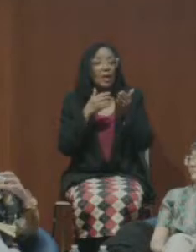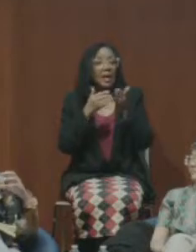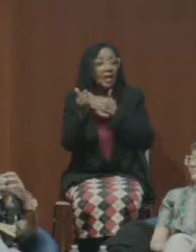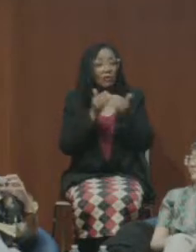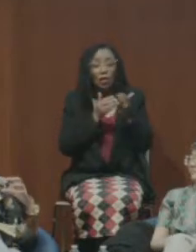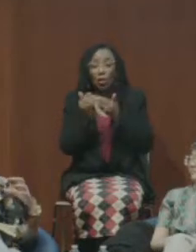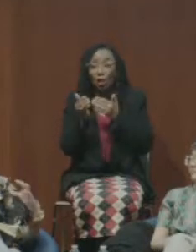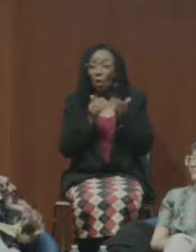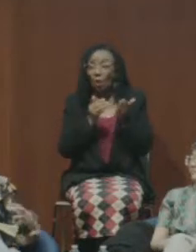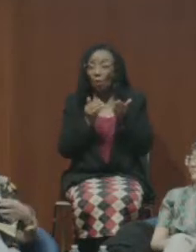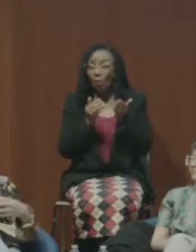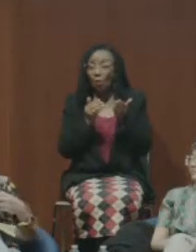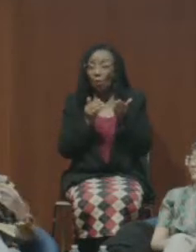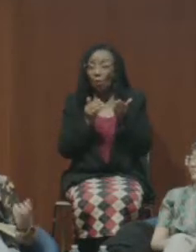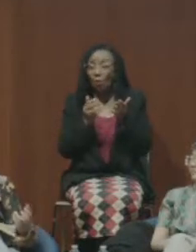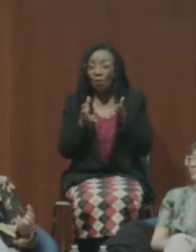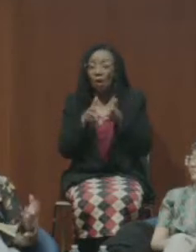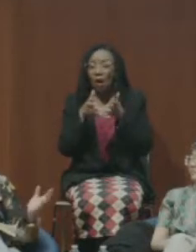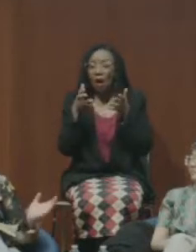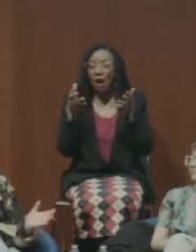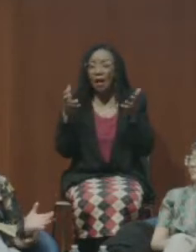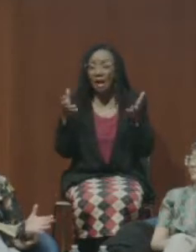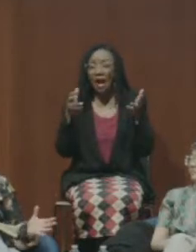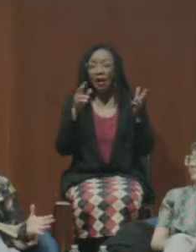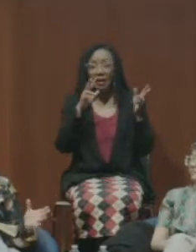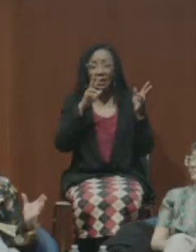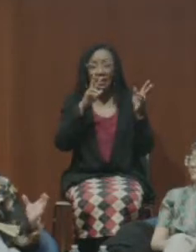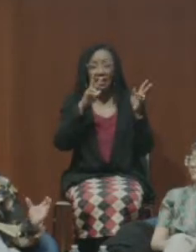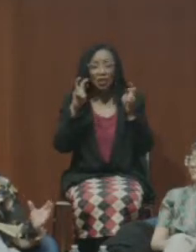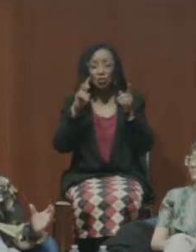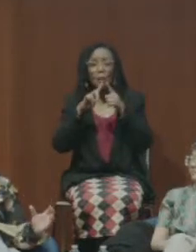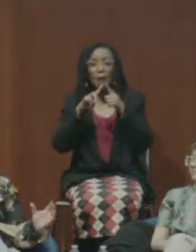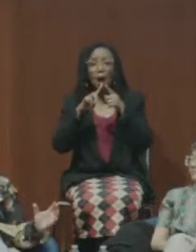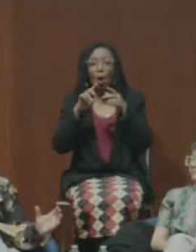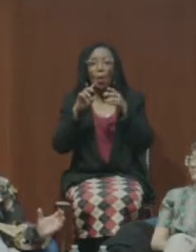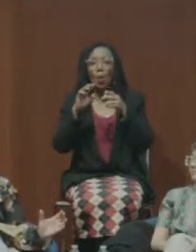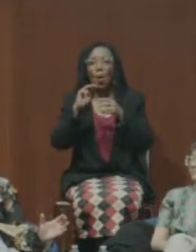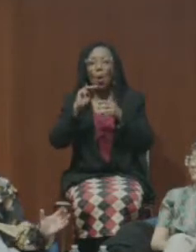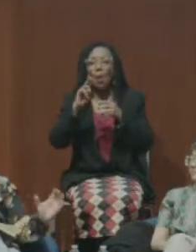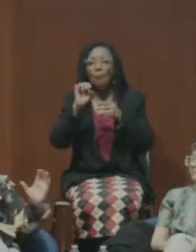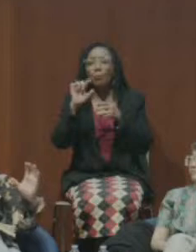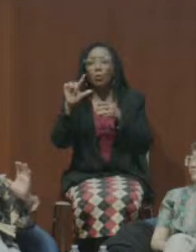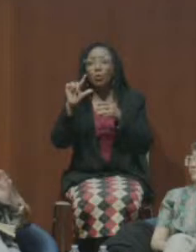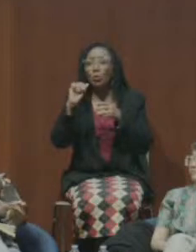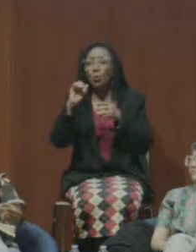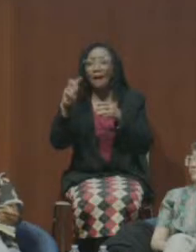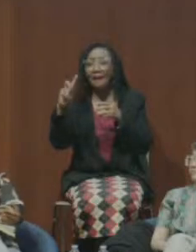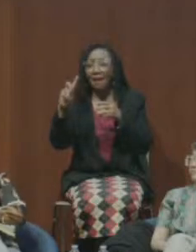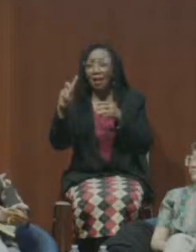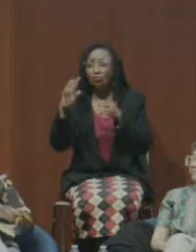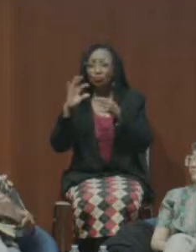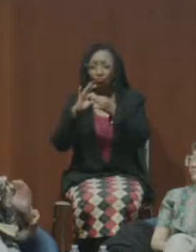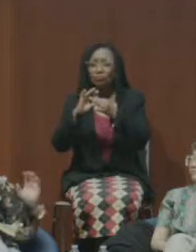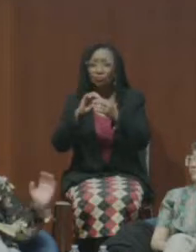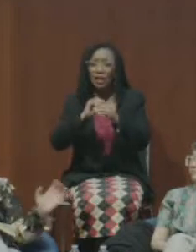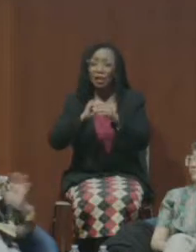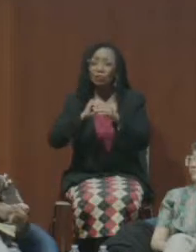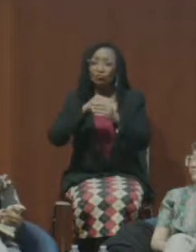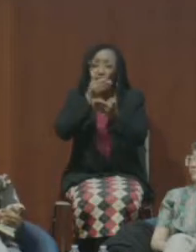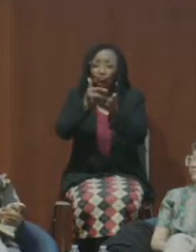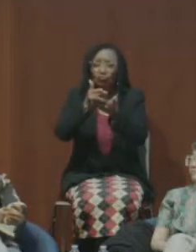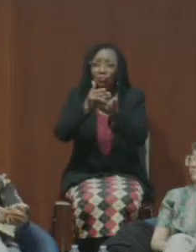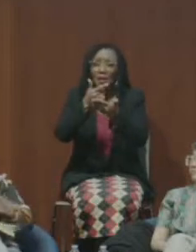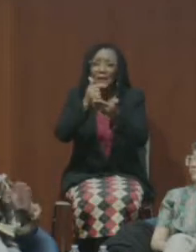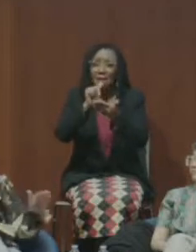though a lot of the initiatives of mutual aid that is reaching Gaza people